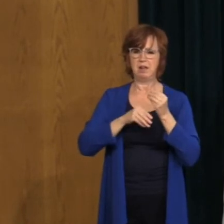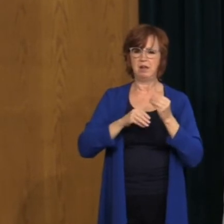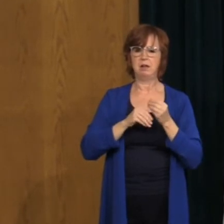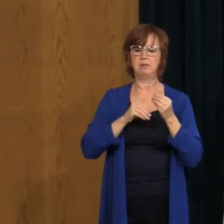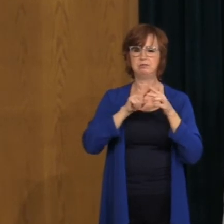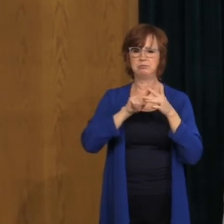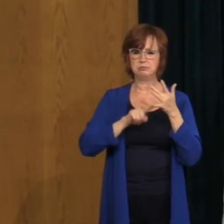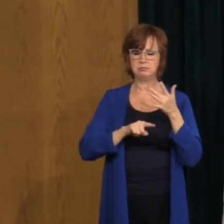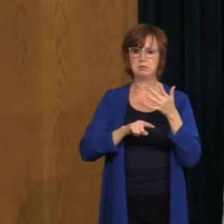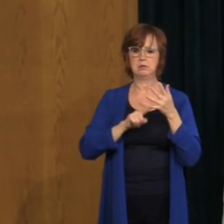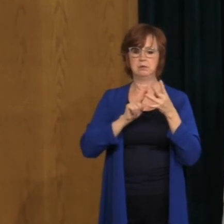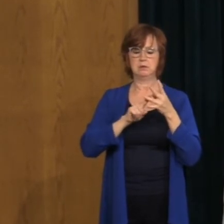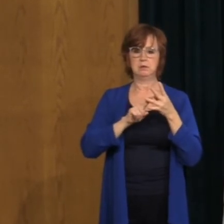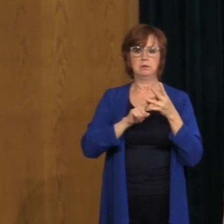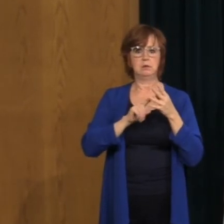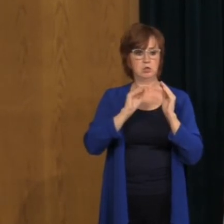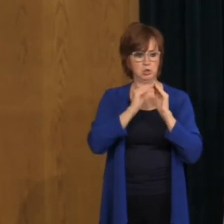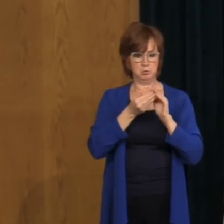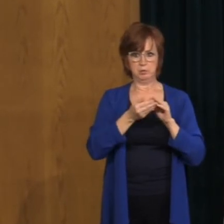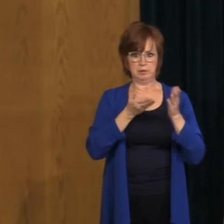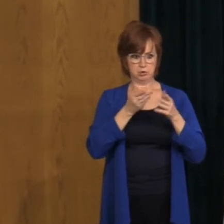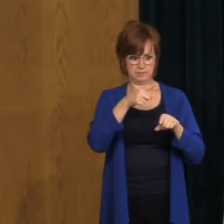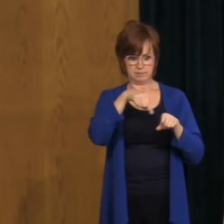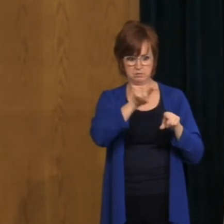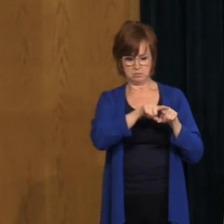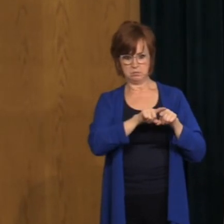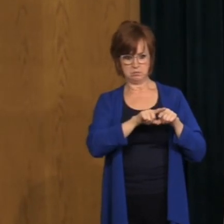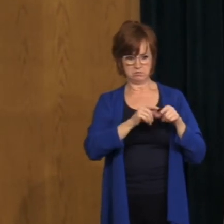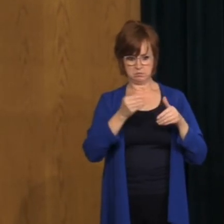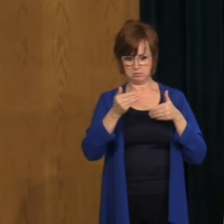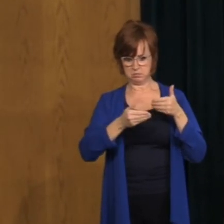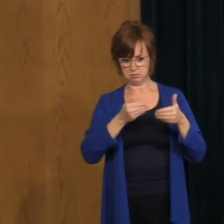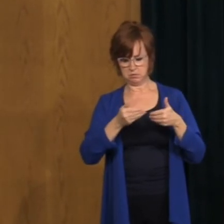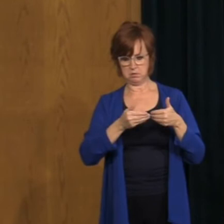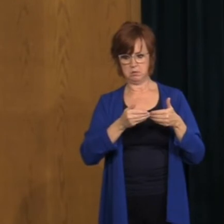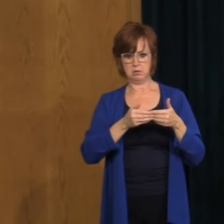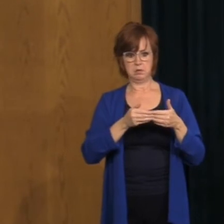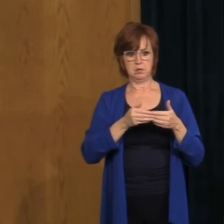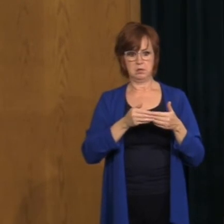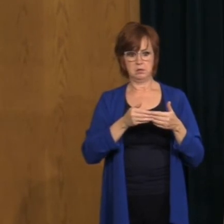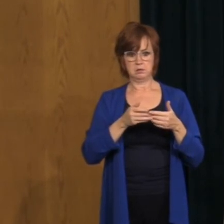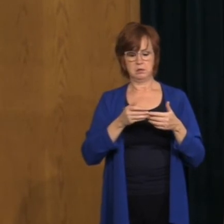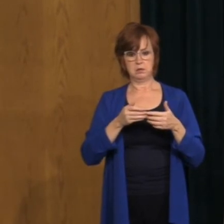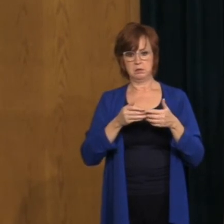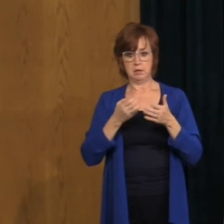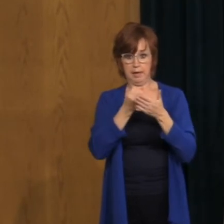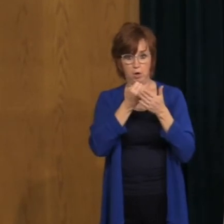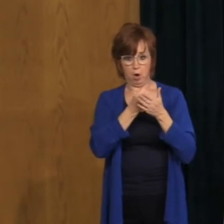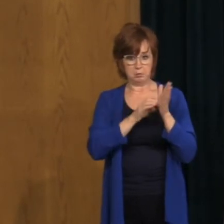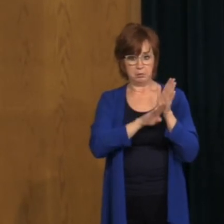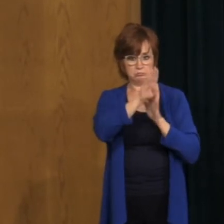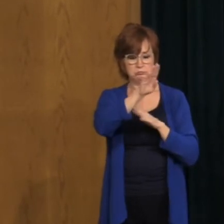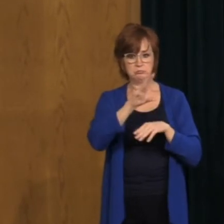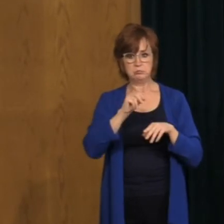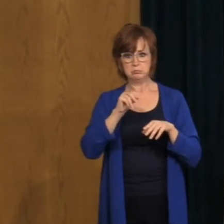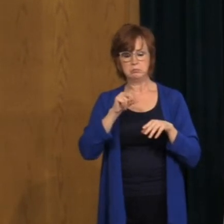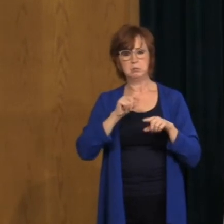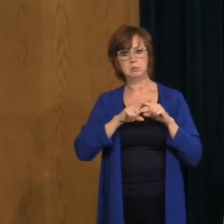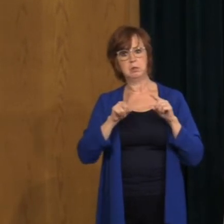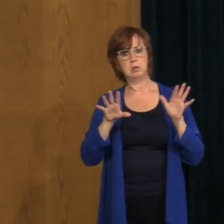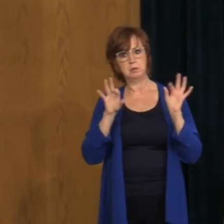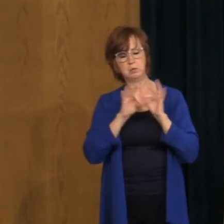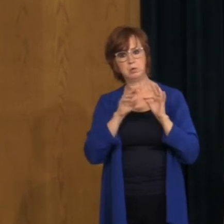will, that may not be directly related to the economic recovery, but it most certainly are related to our